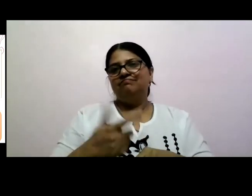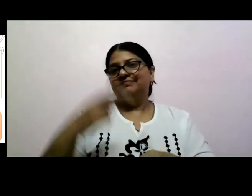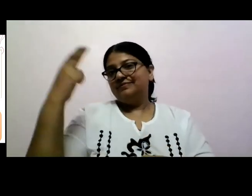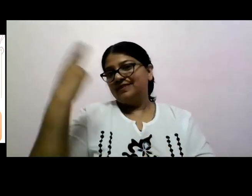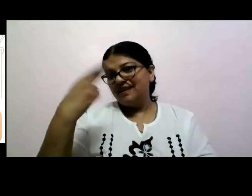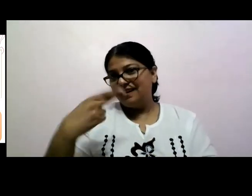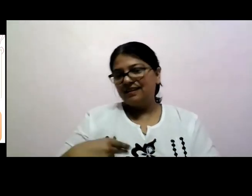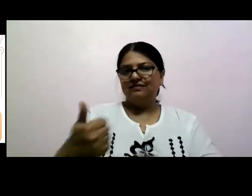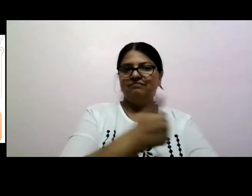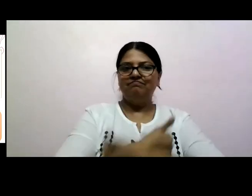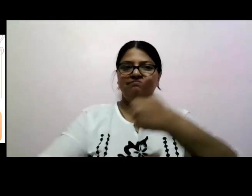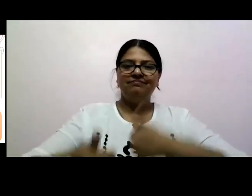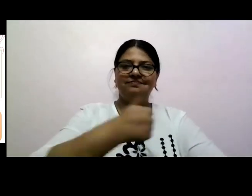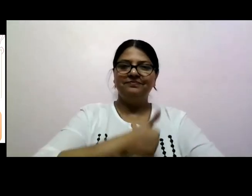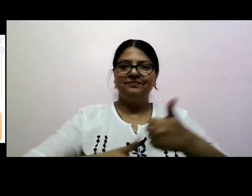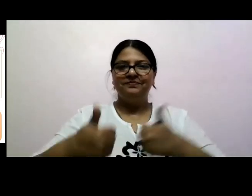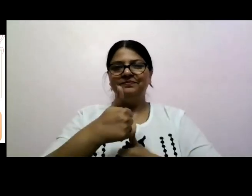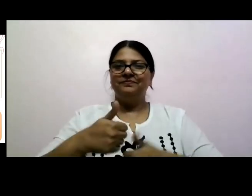Foundation, for the first time, we did